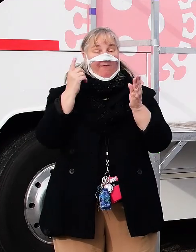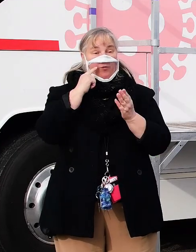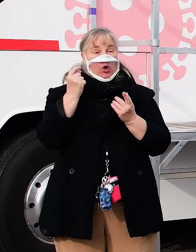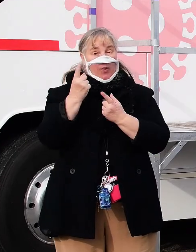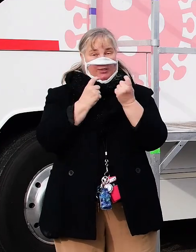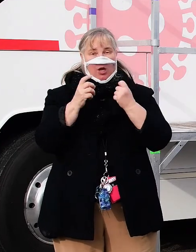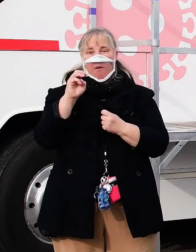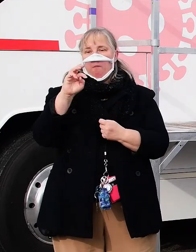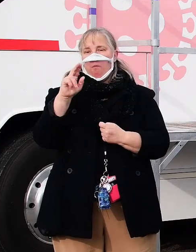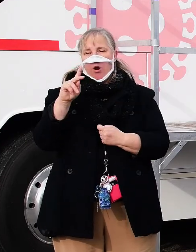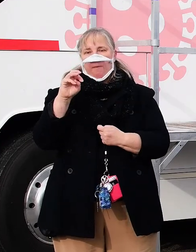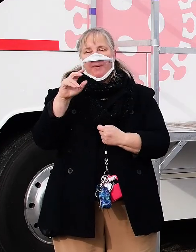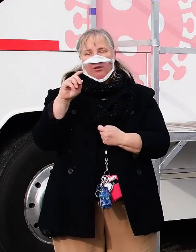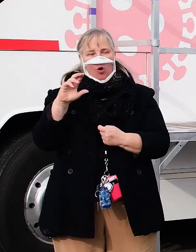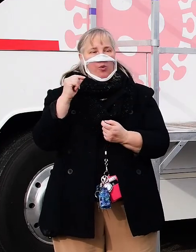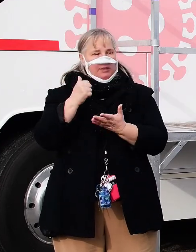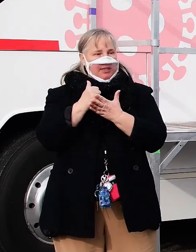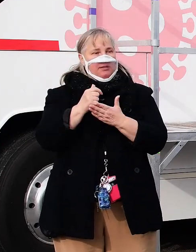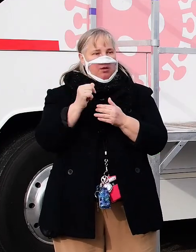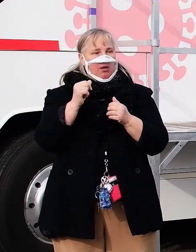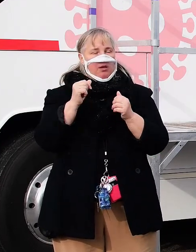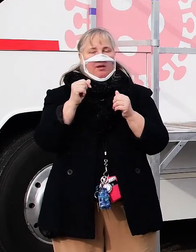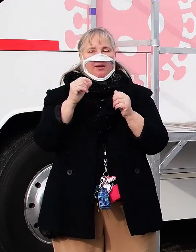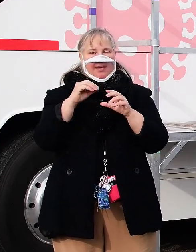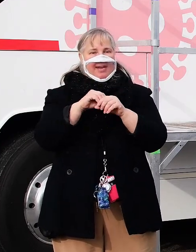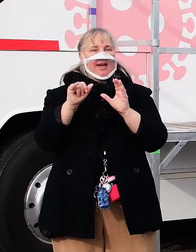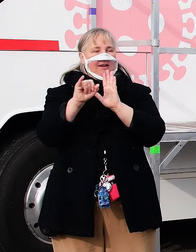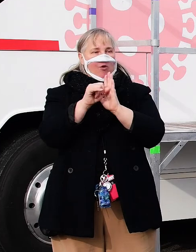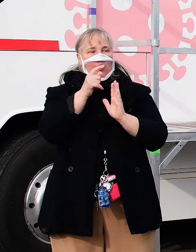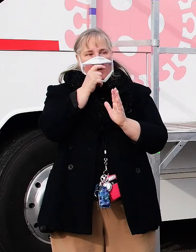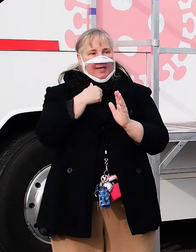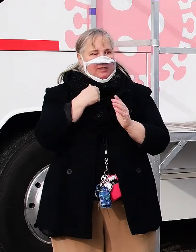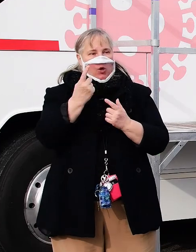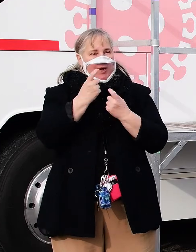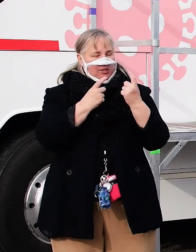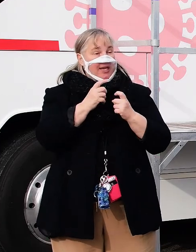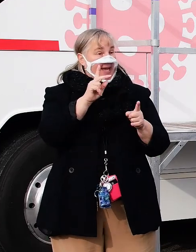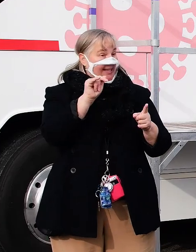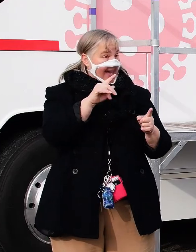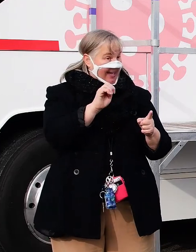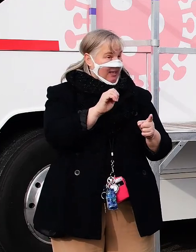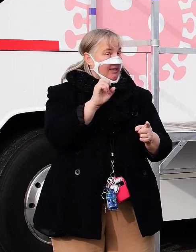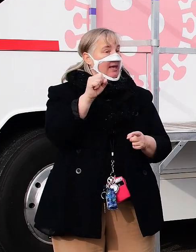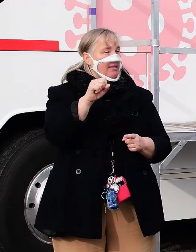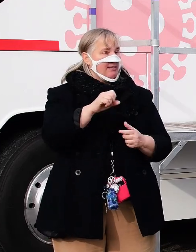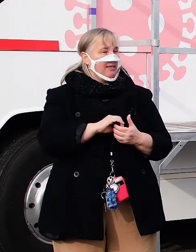is going to assist in identifying who has a question. Kate?